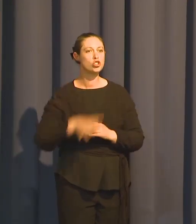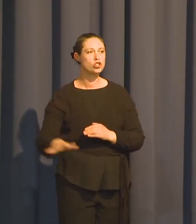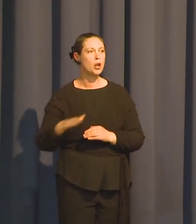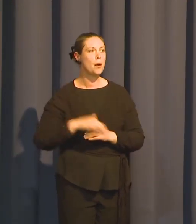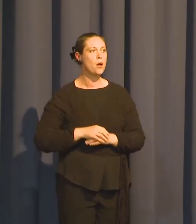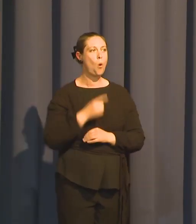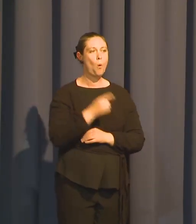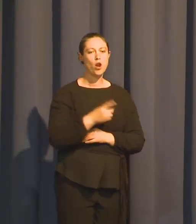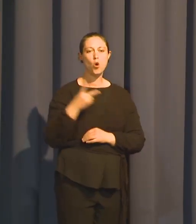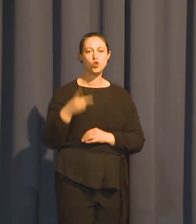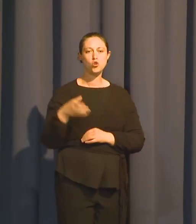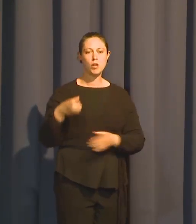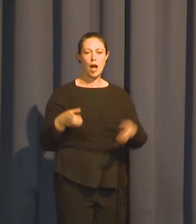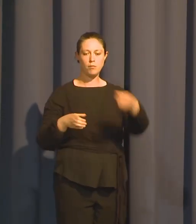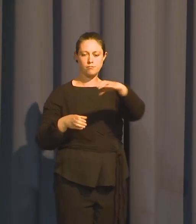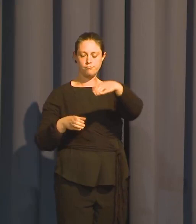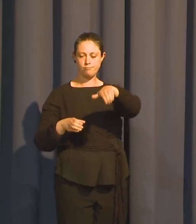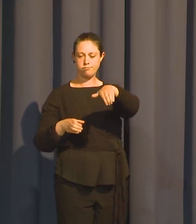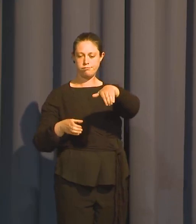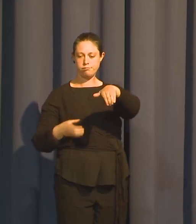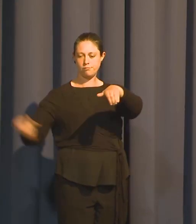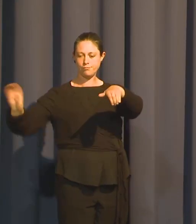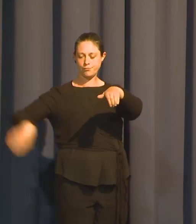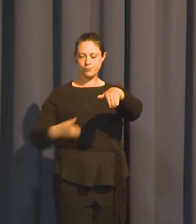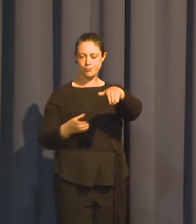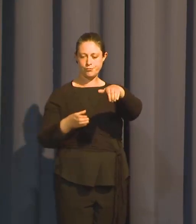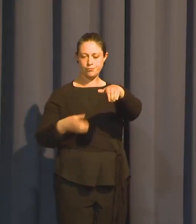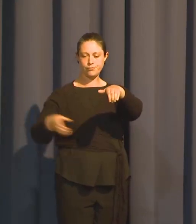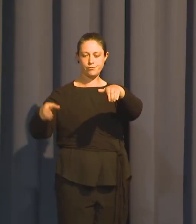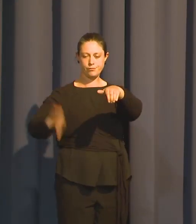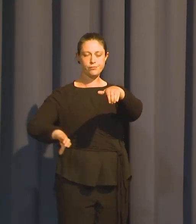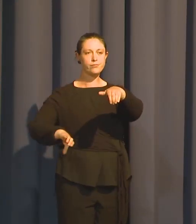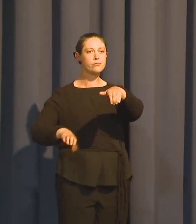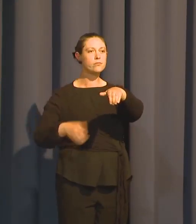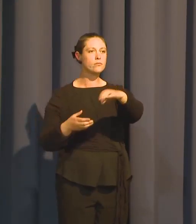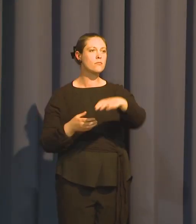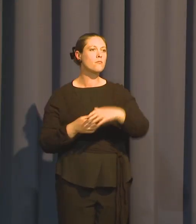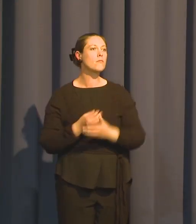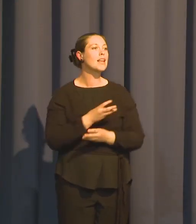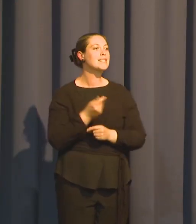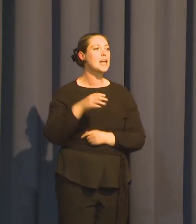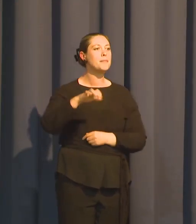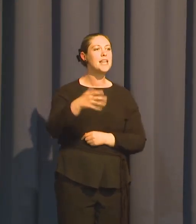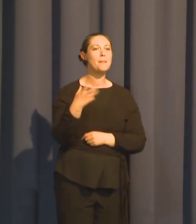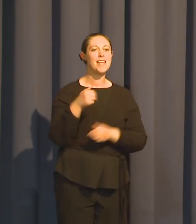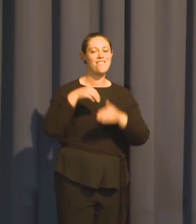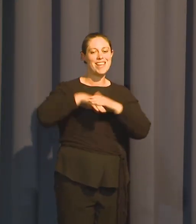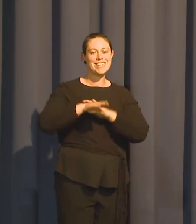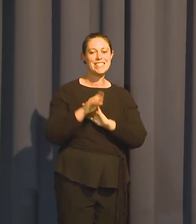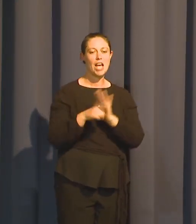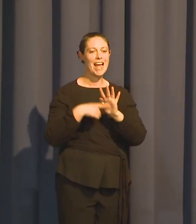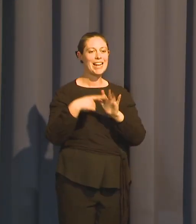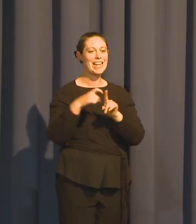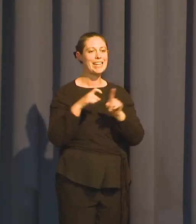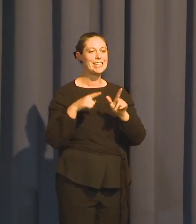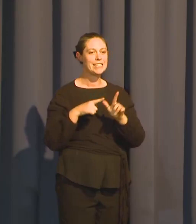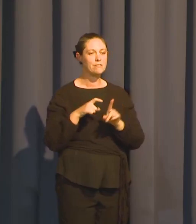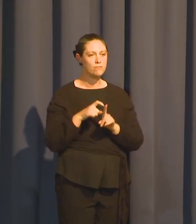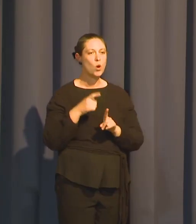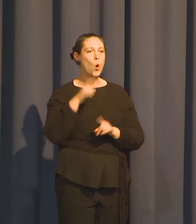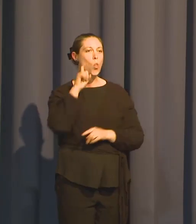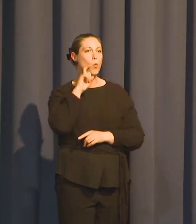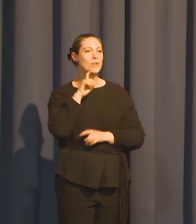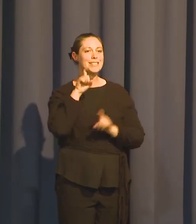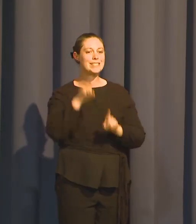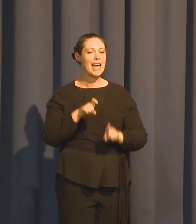mugfuls, but as I said, some of our tap fittings may have lead in, so the water's just sitting there overnight. Just